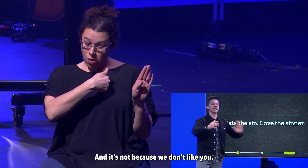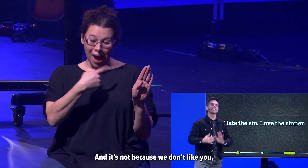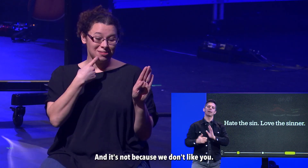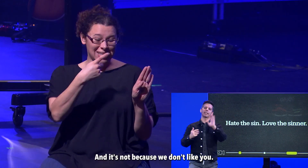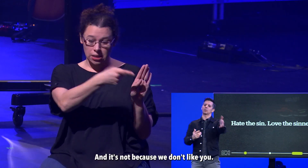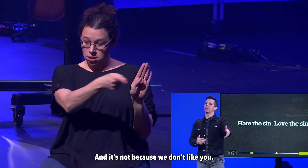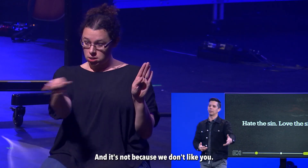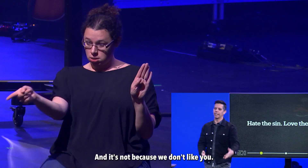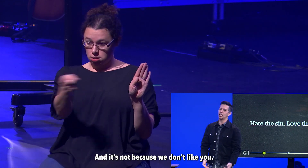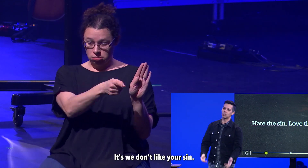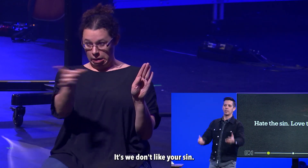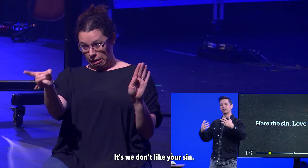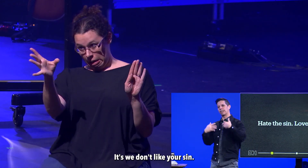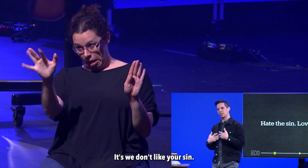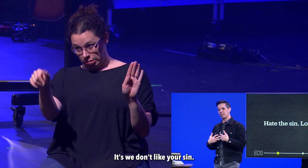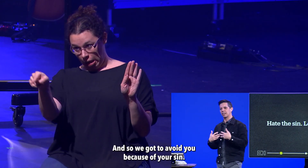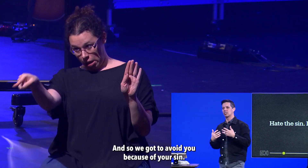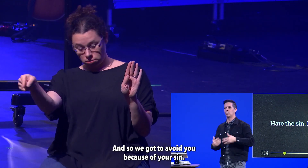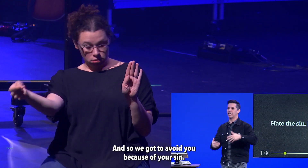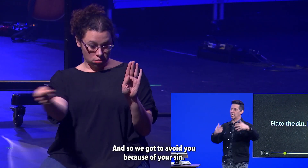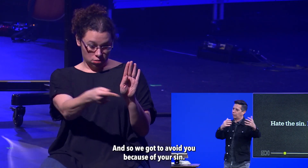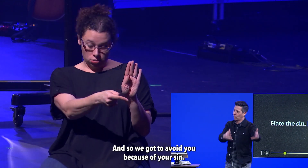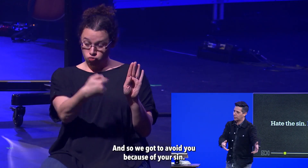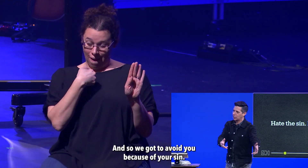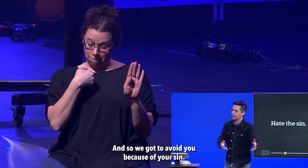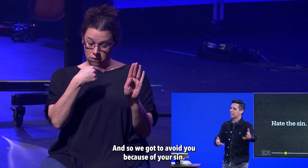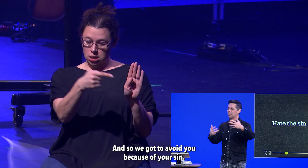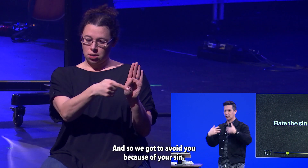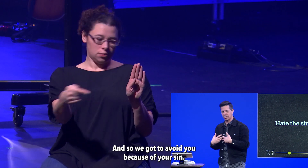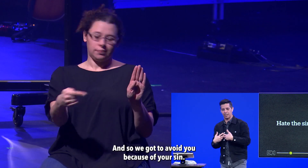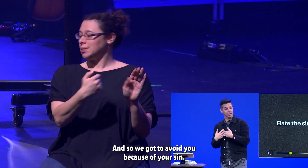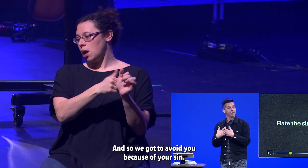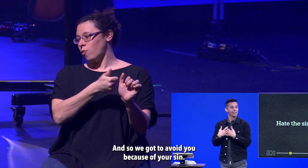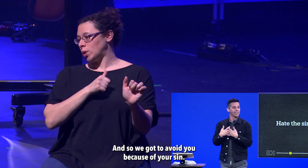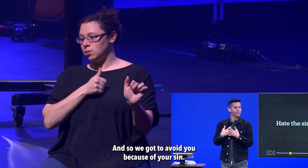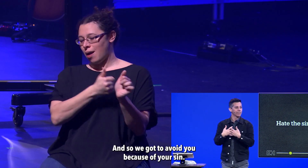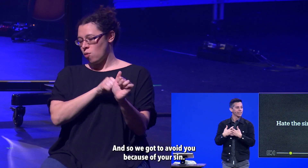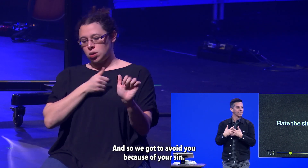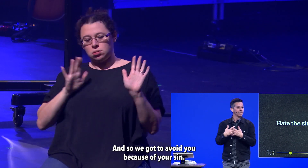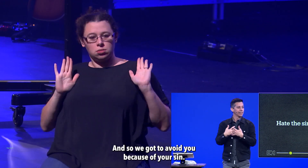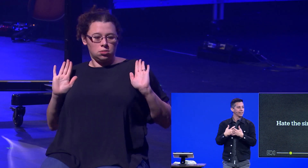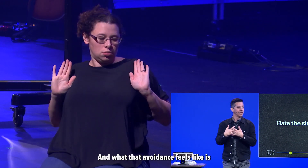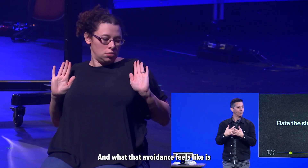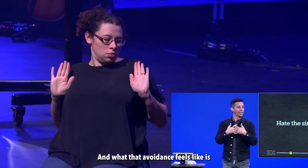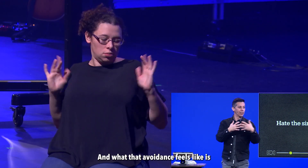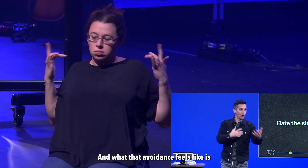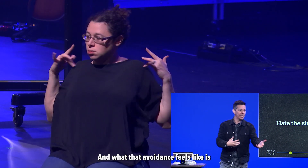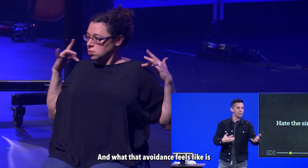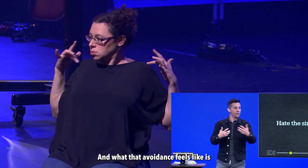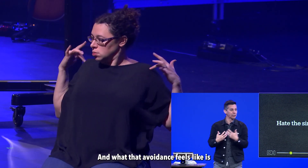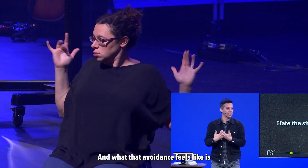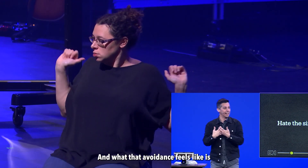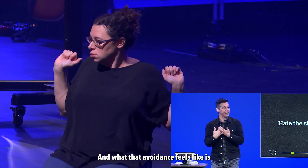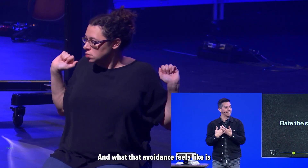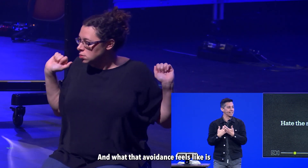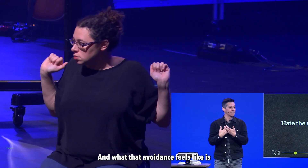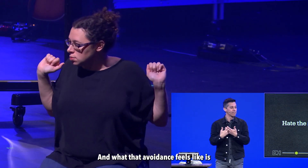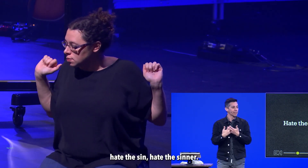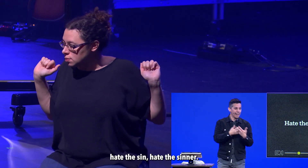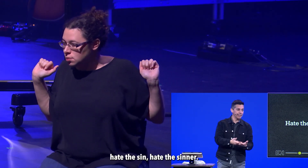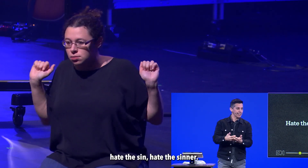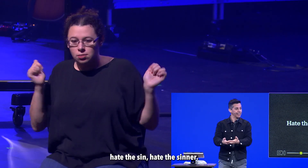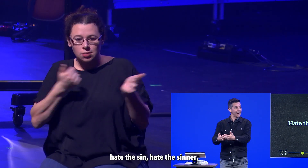And it's not because we don't like you, it's we don't like your sin, and so we gotta avoid you because of your sin. And what that avoidance feels like